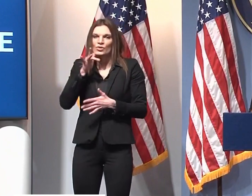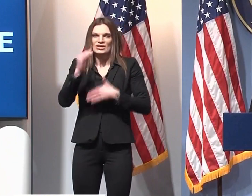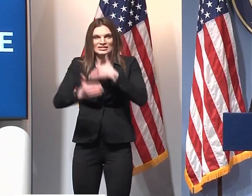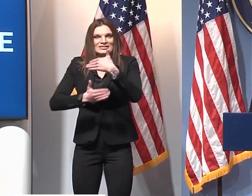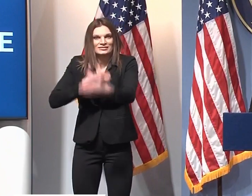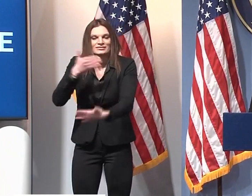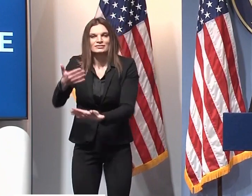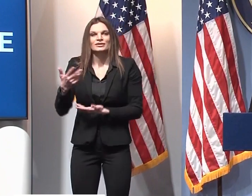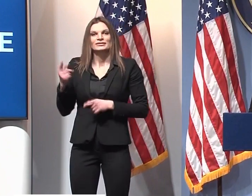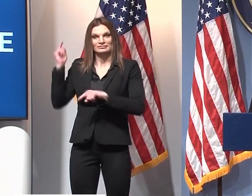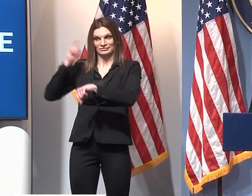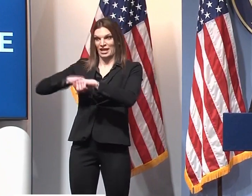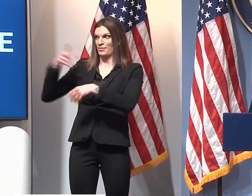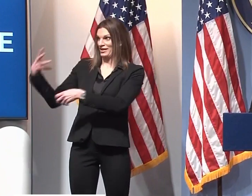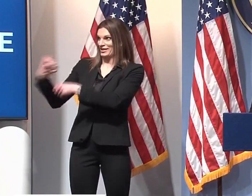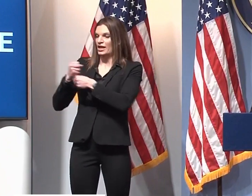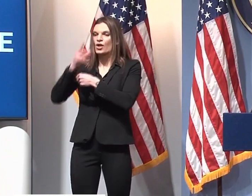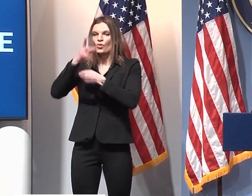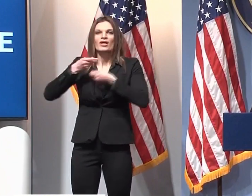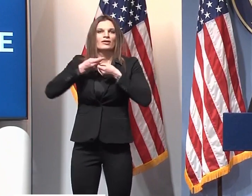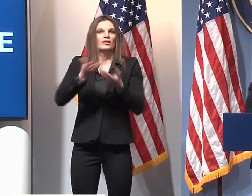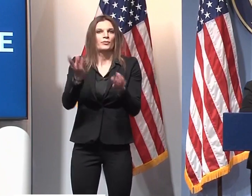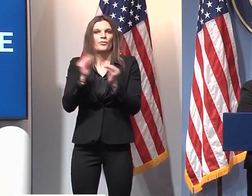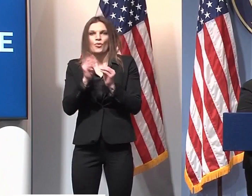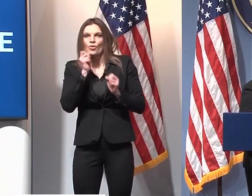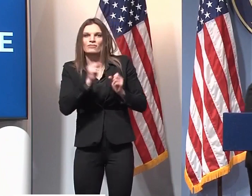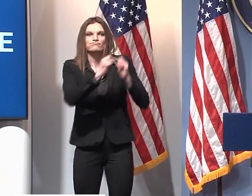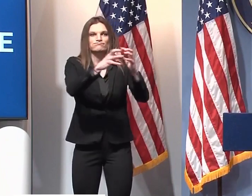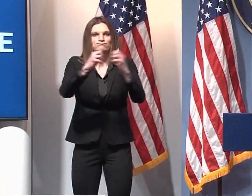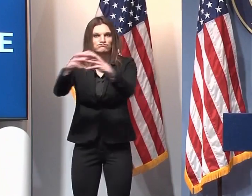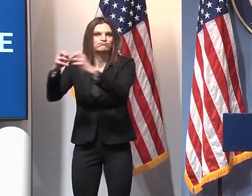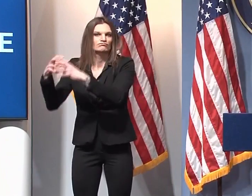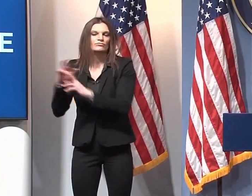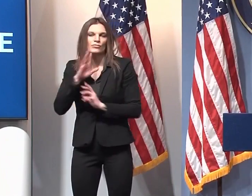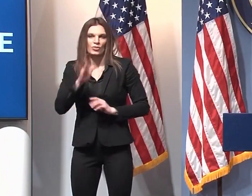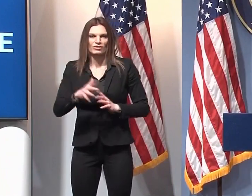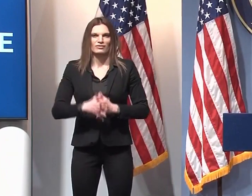able to include more and more providers across the state.